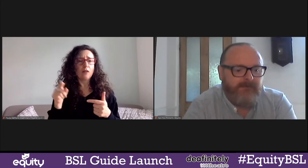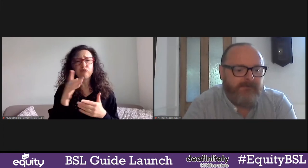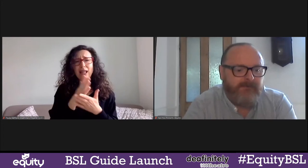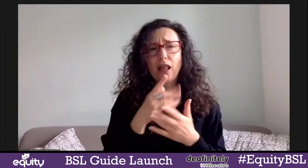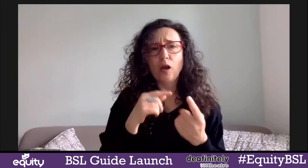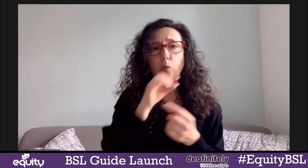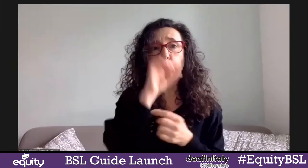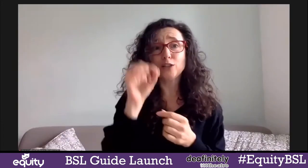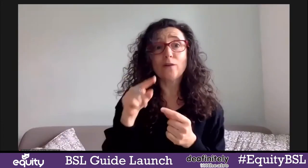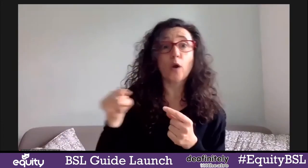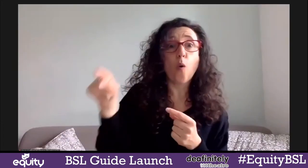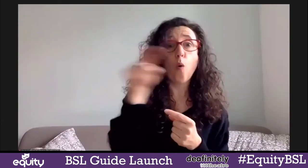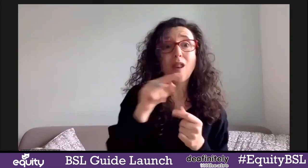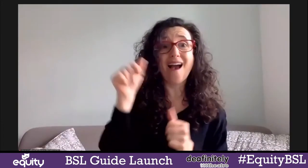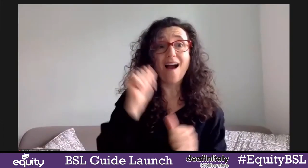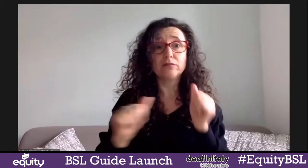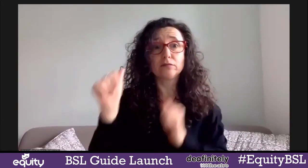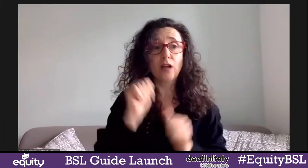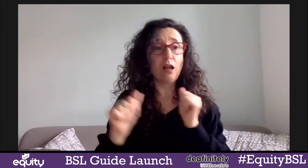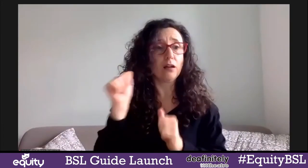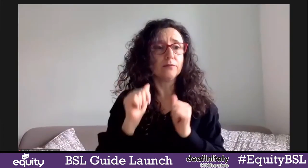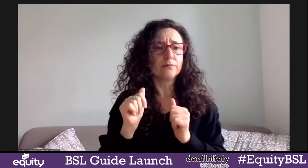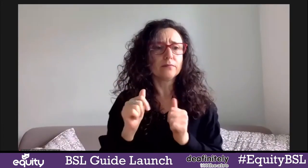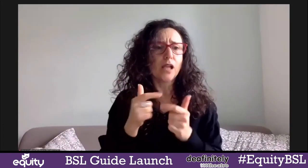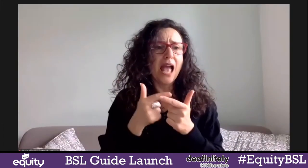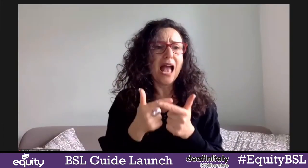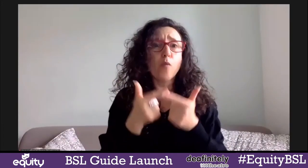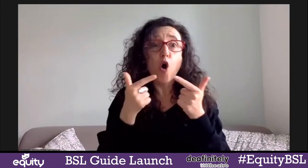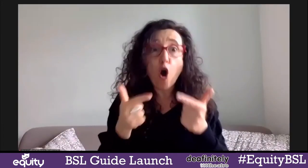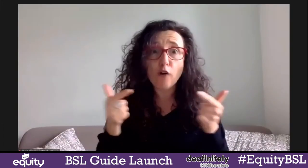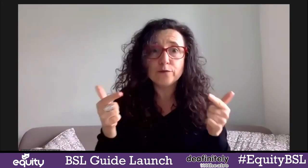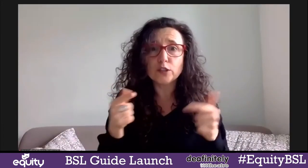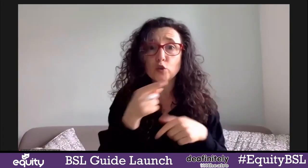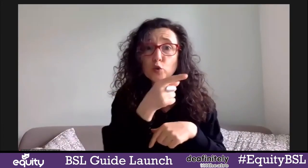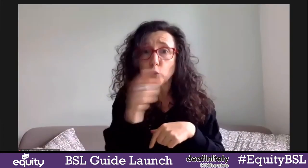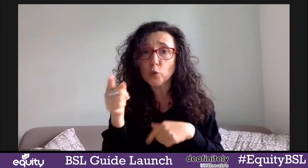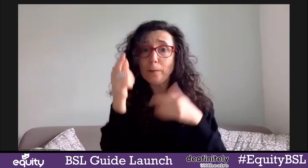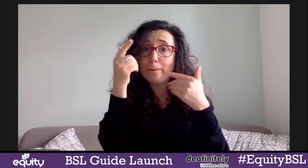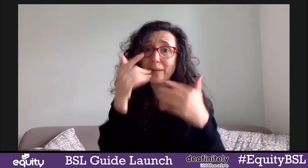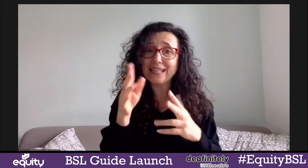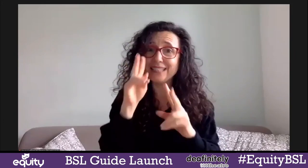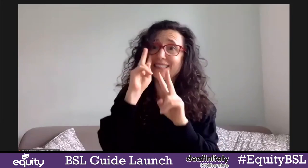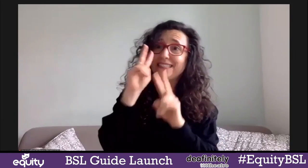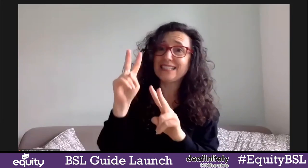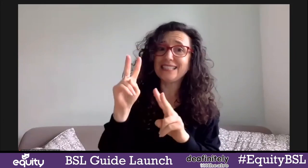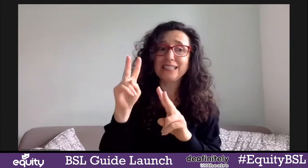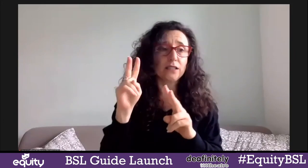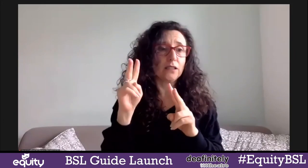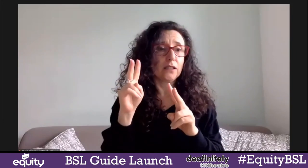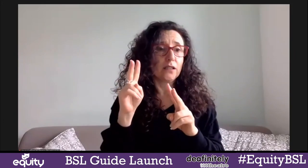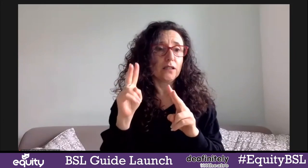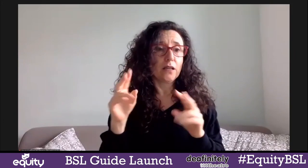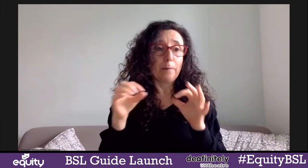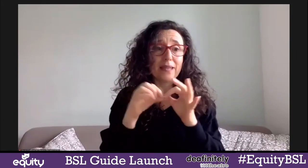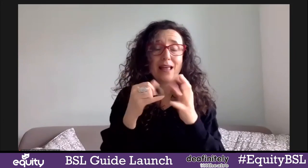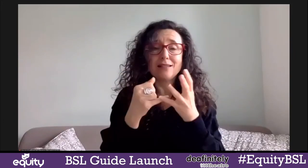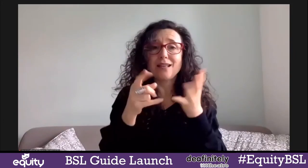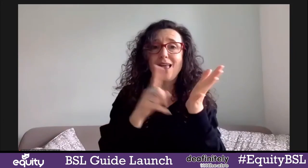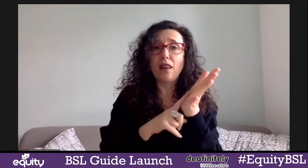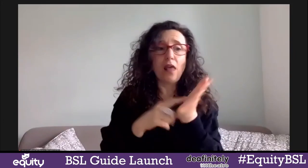is, and it's a question for our actors on the panel today. How often have